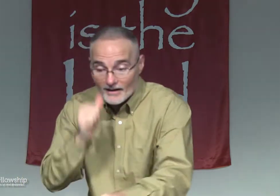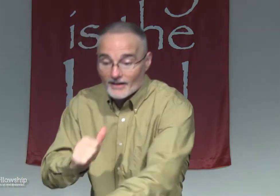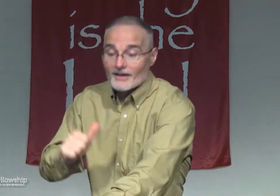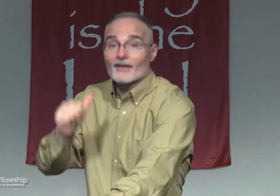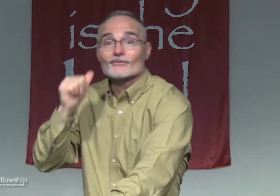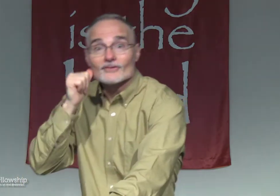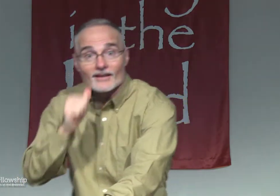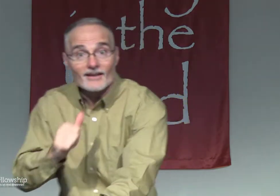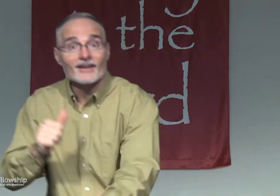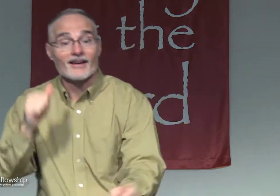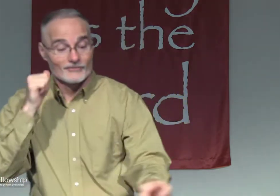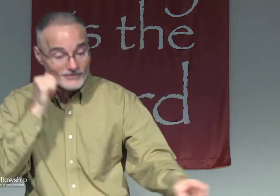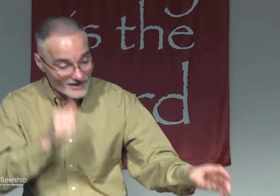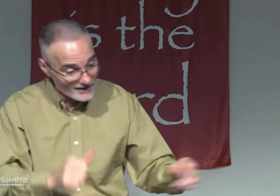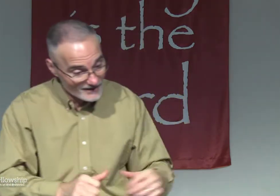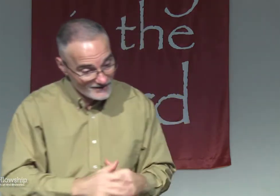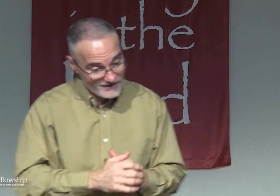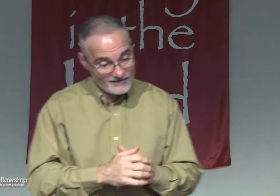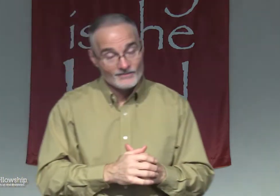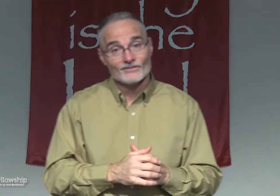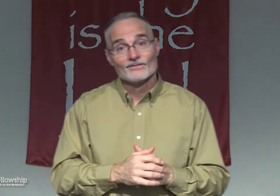fairly, every day.